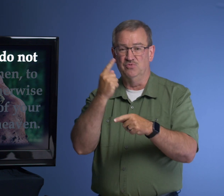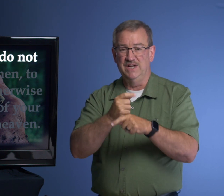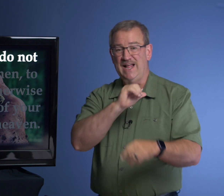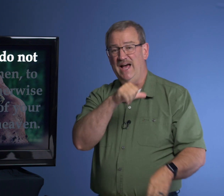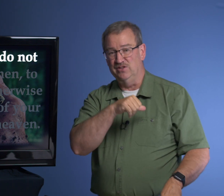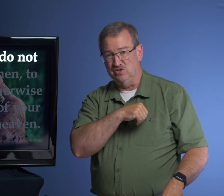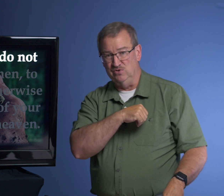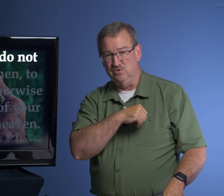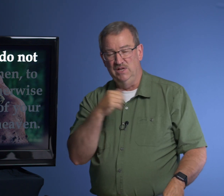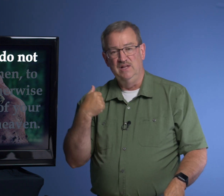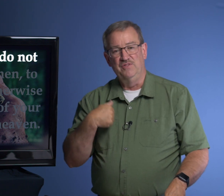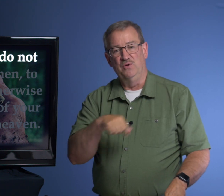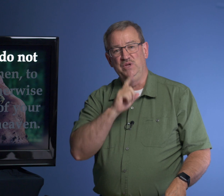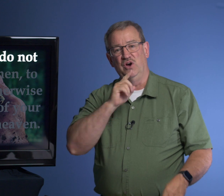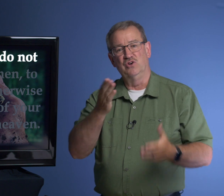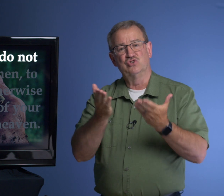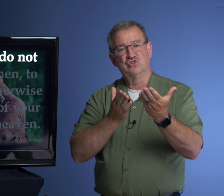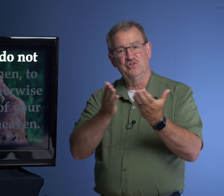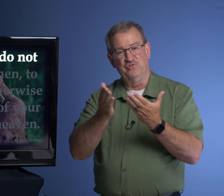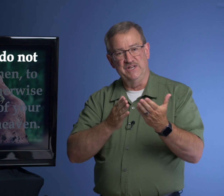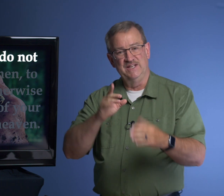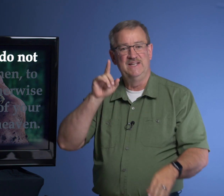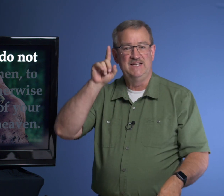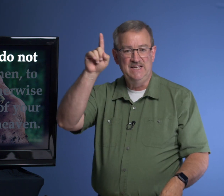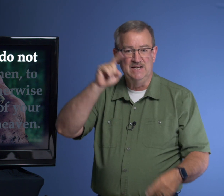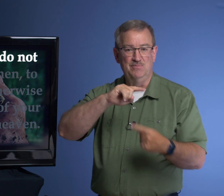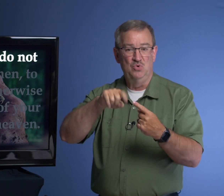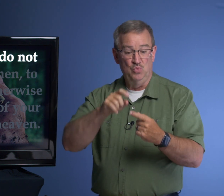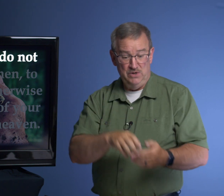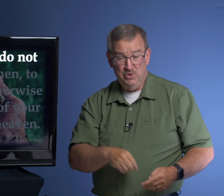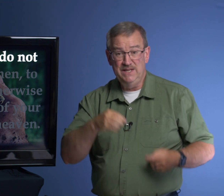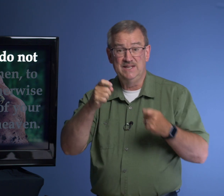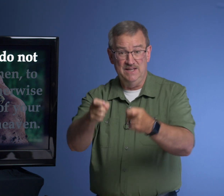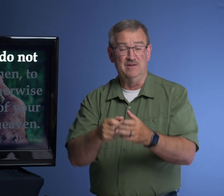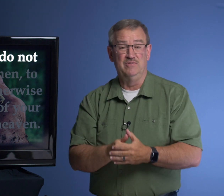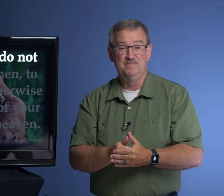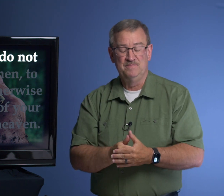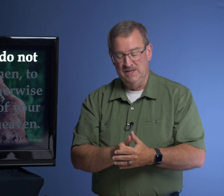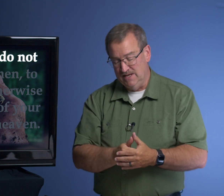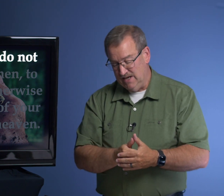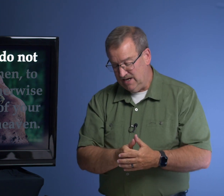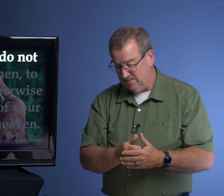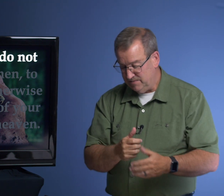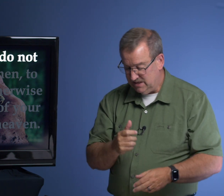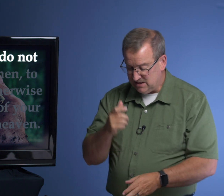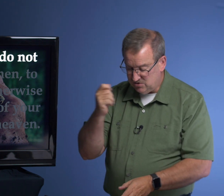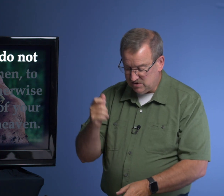right attitude, that we are serving Him when we give. It's interesting